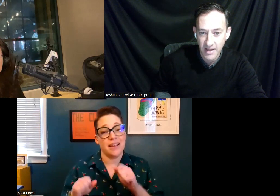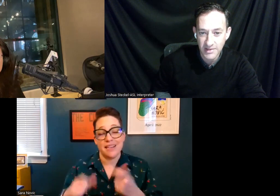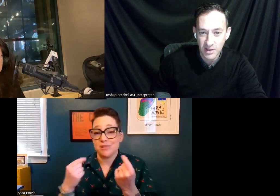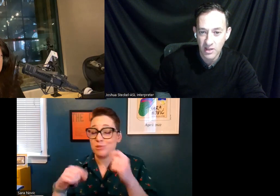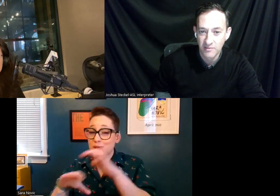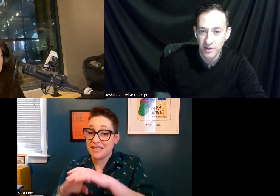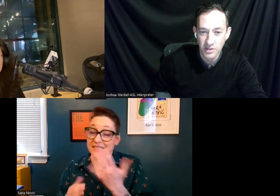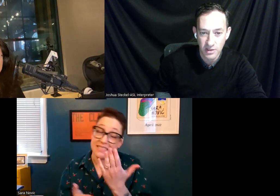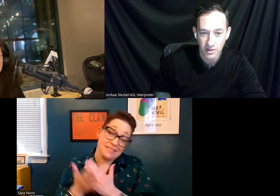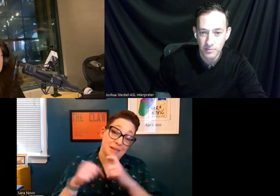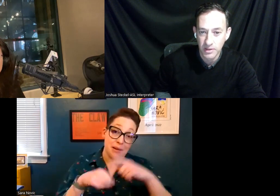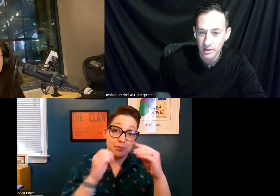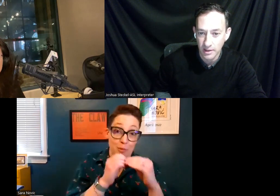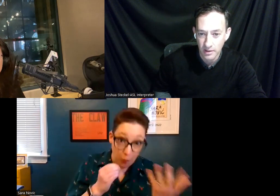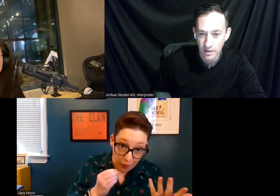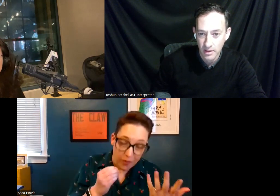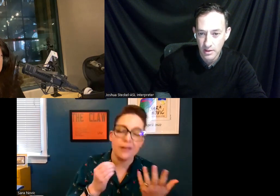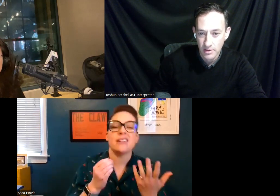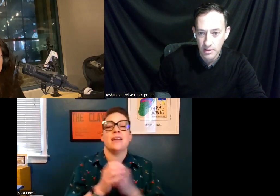But ASL can function completely.